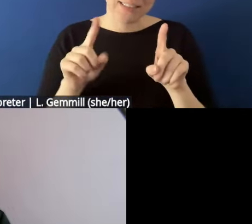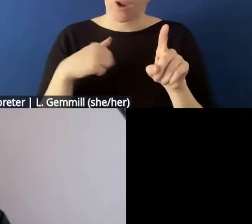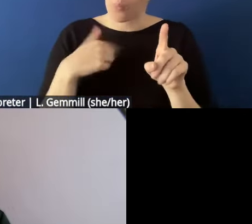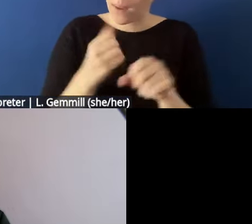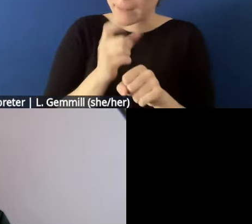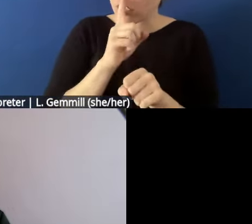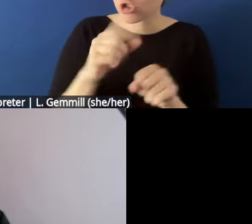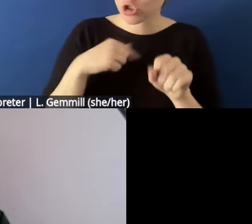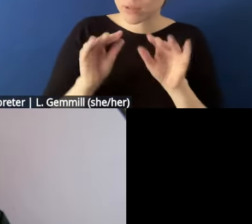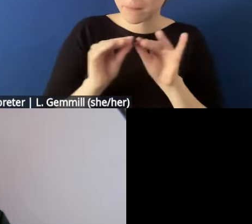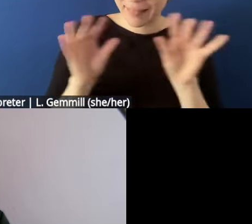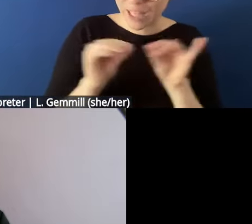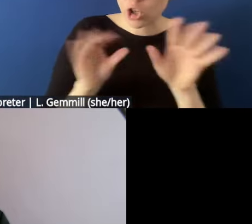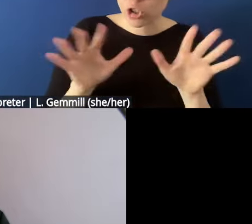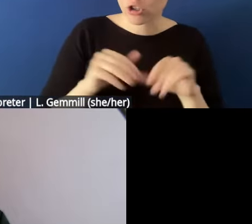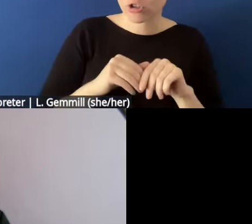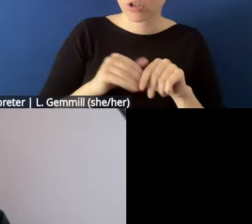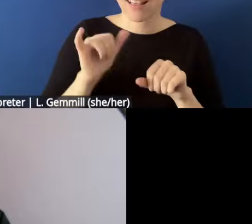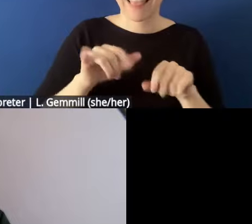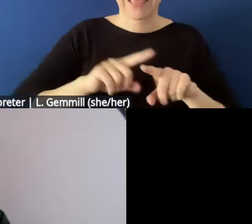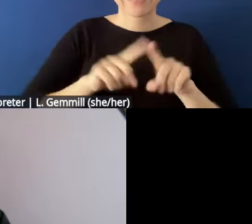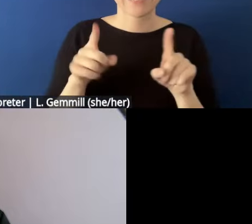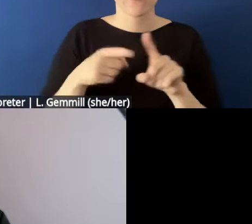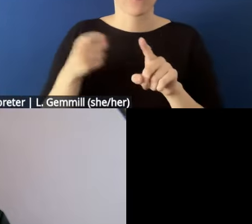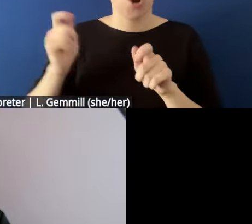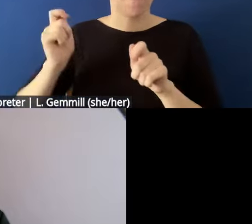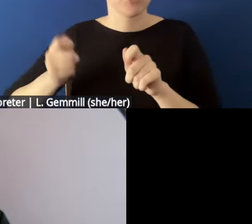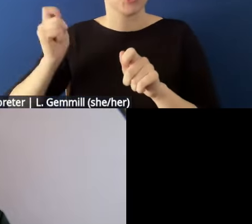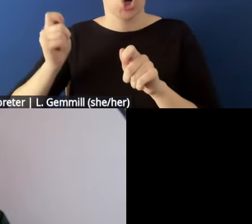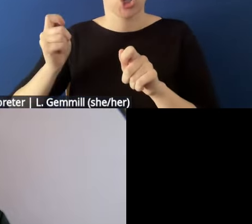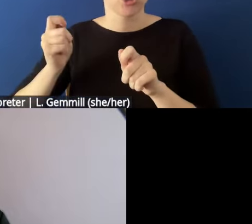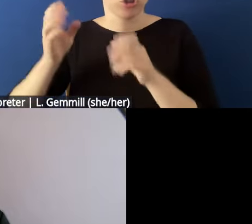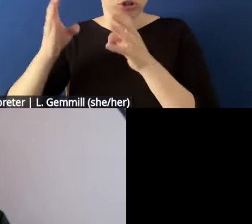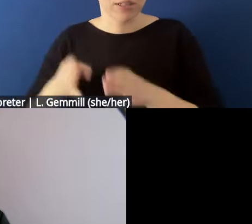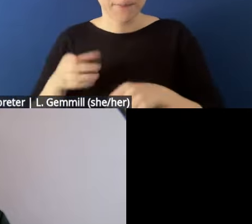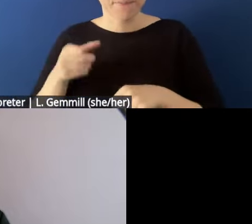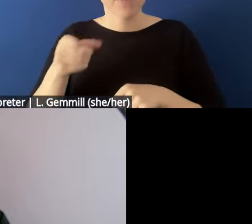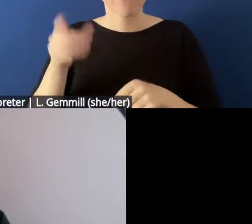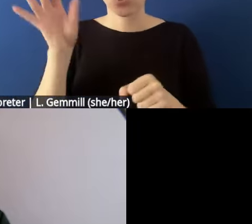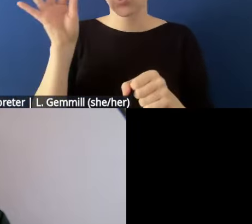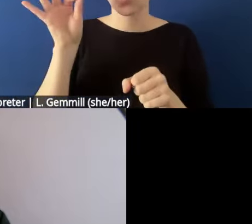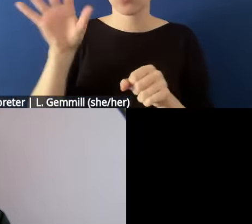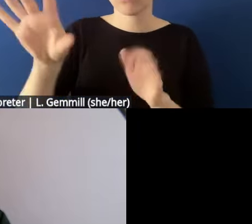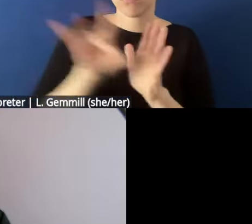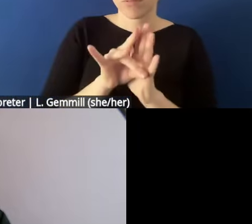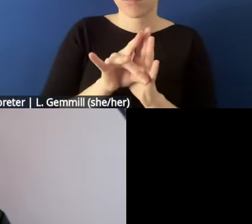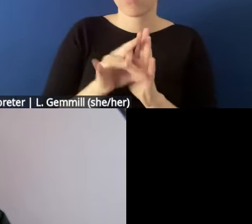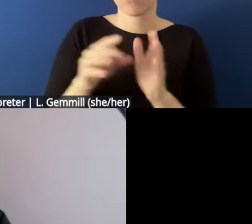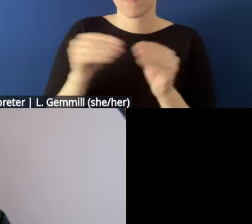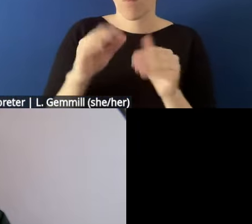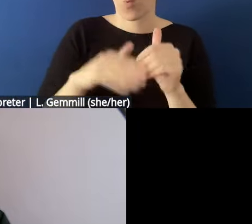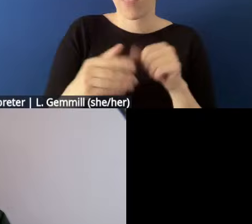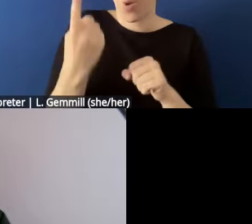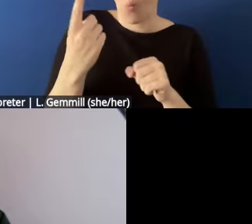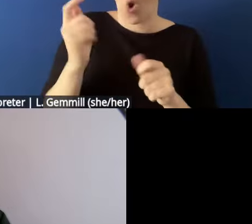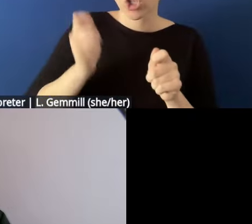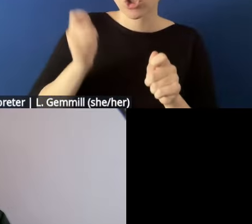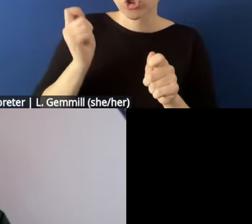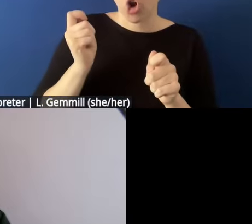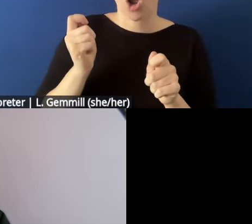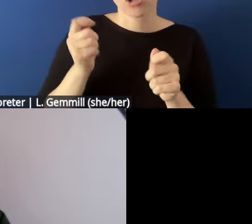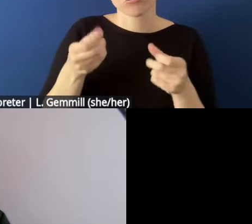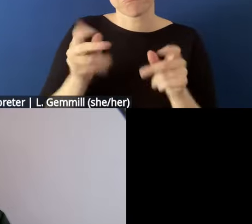with my point. It's different from judges. If you are electing more than one, you're allowed to sign more than one. So a lot of judicial offices will